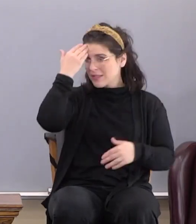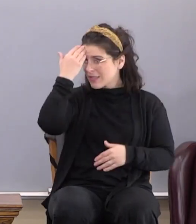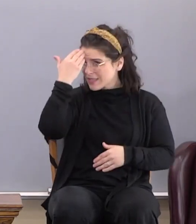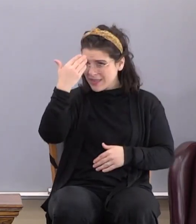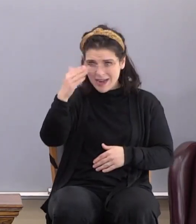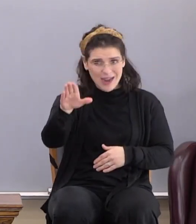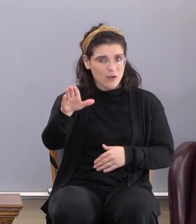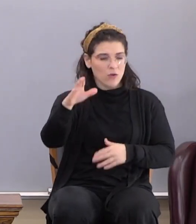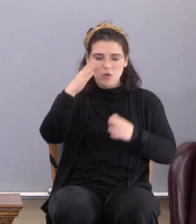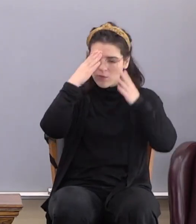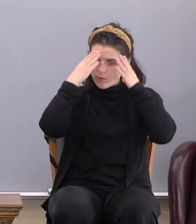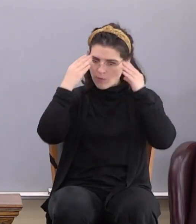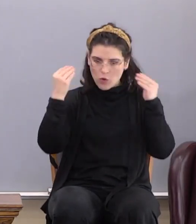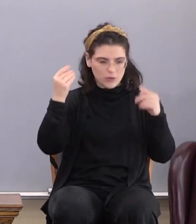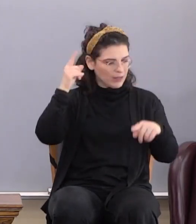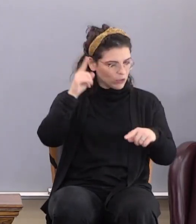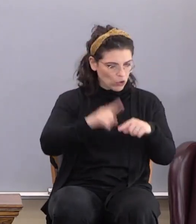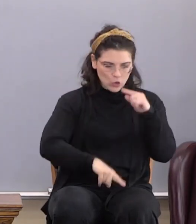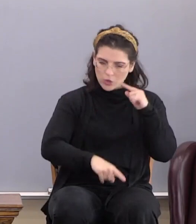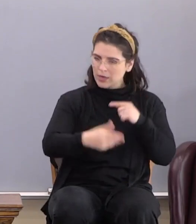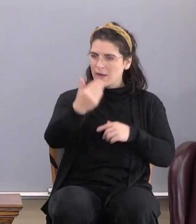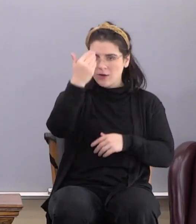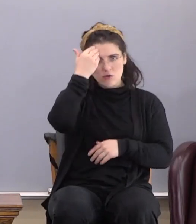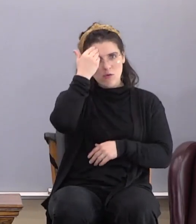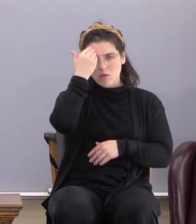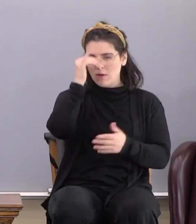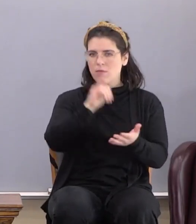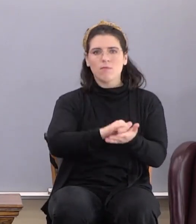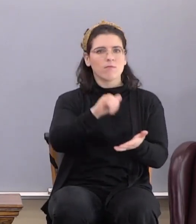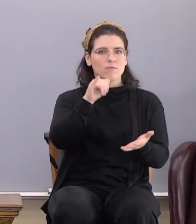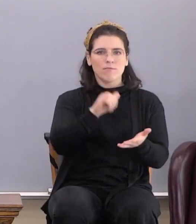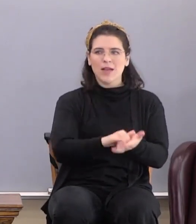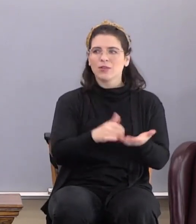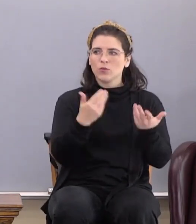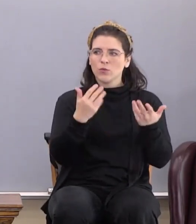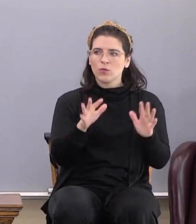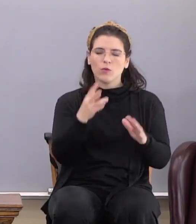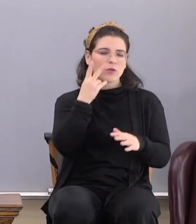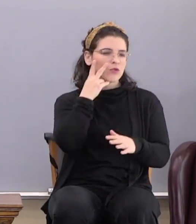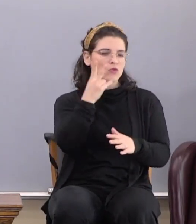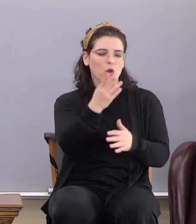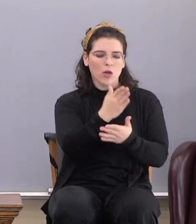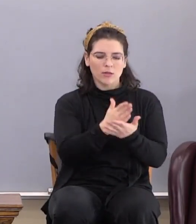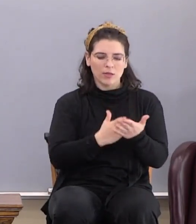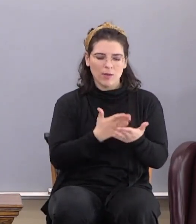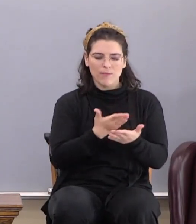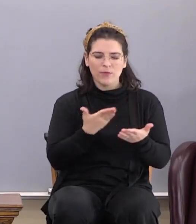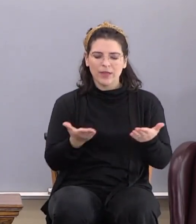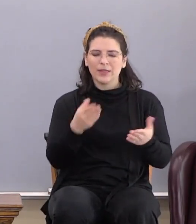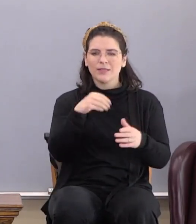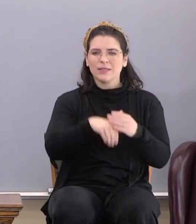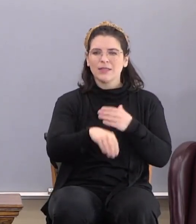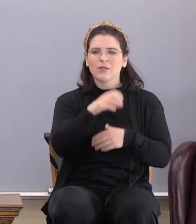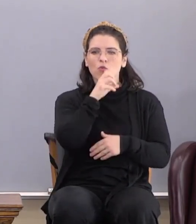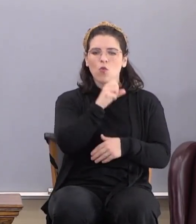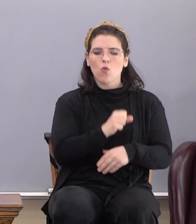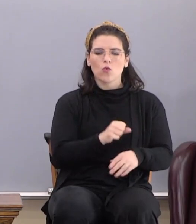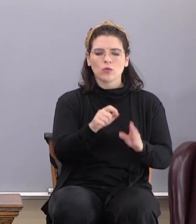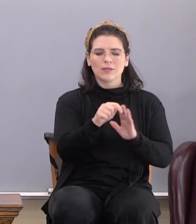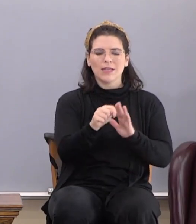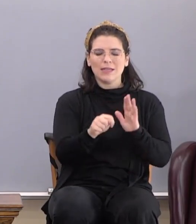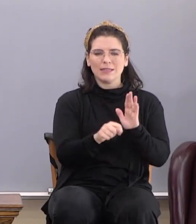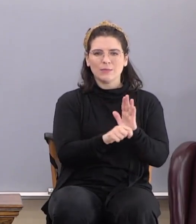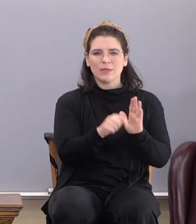things Moses could not know. And if we, and we already did look at some things in the Old Testament, it